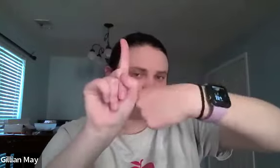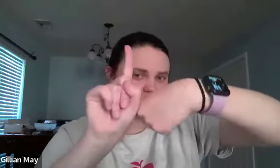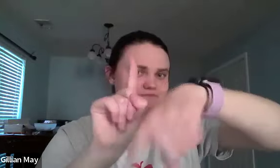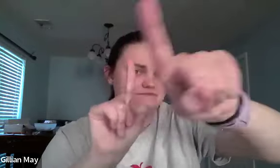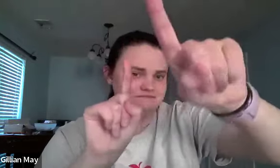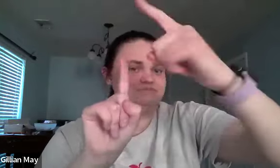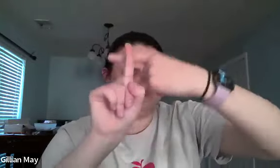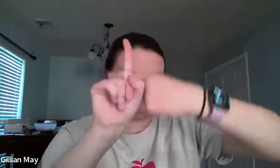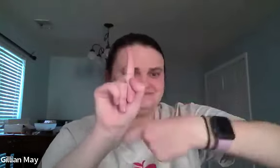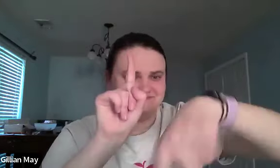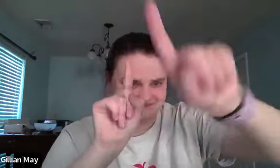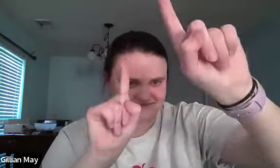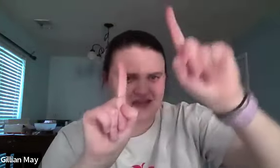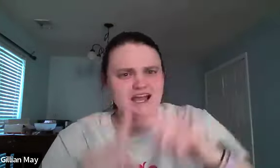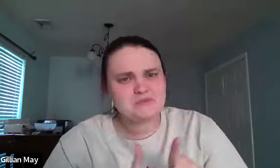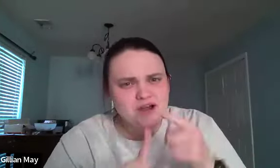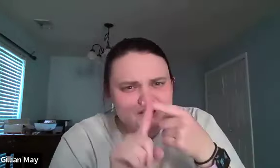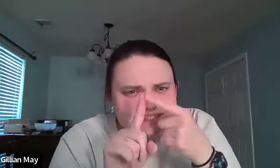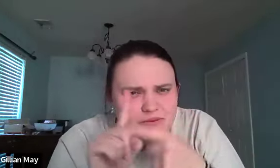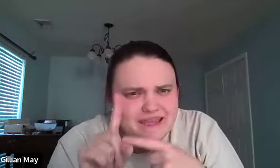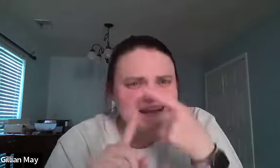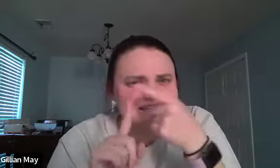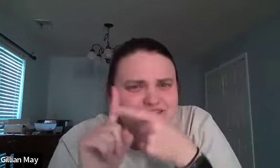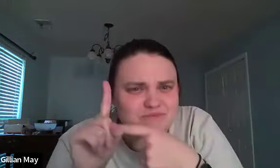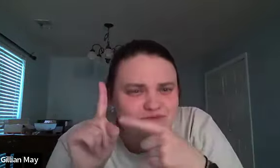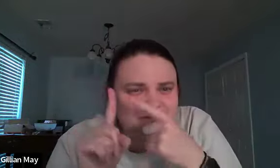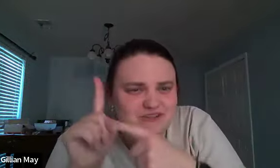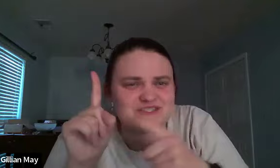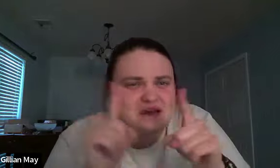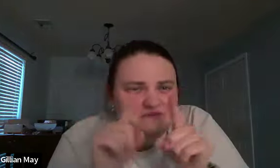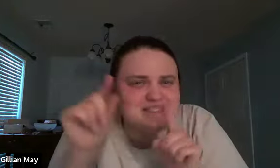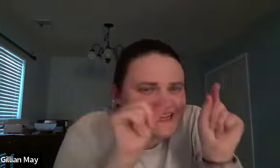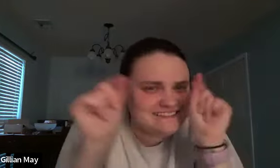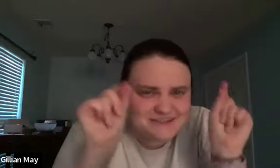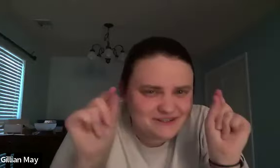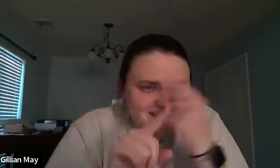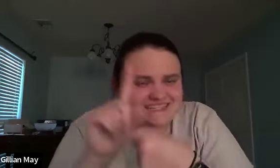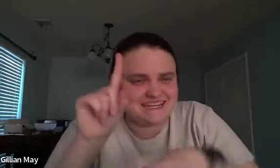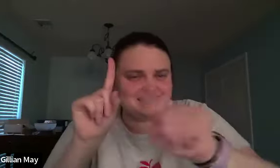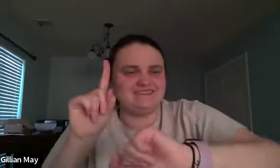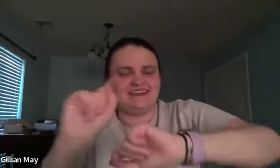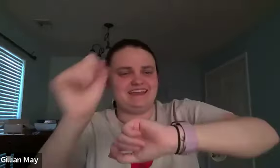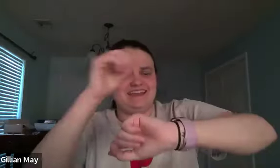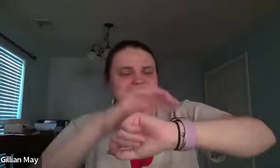up. I kept watching. I was like, wait, I see the movement, but there's some slight difference that's getting to, like, I can't